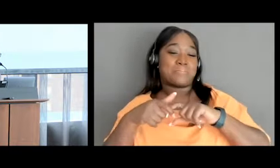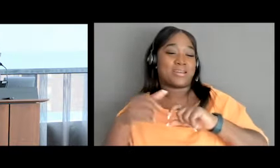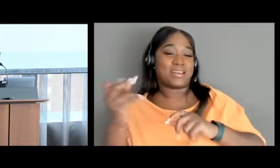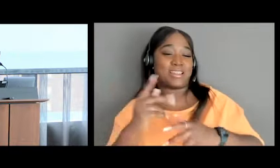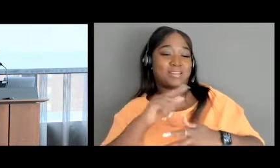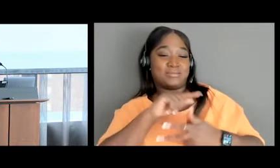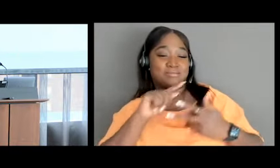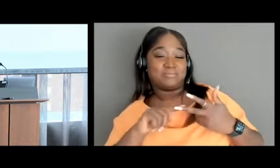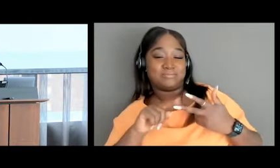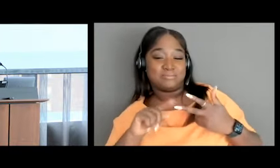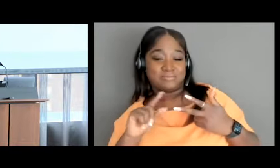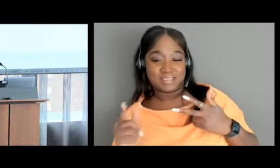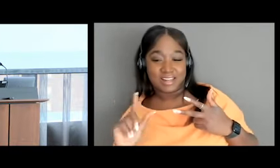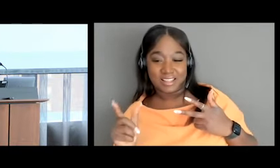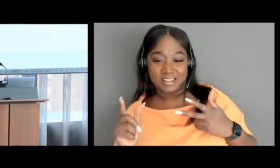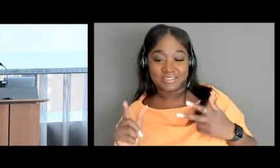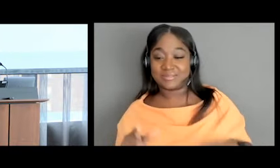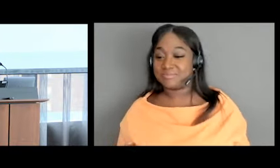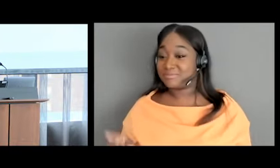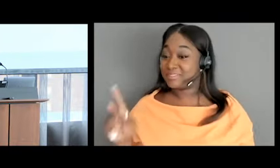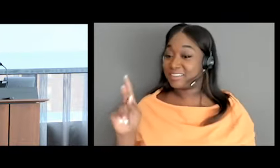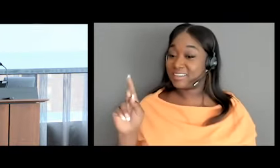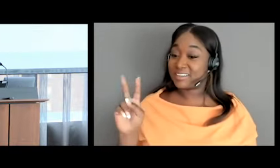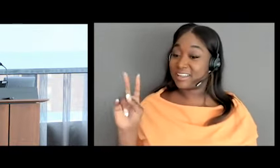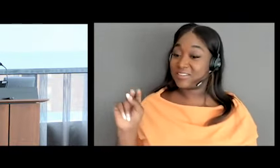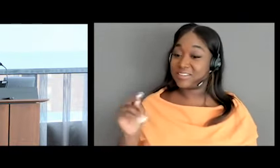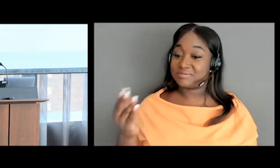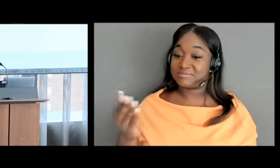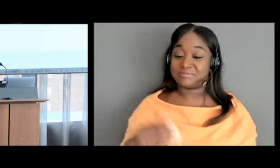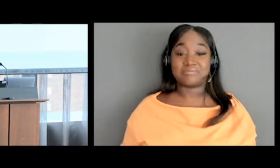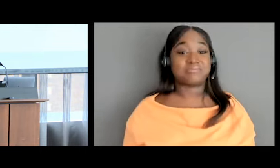That's my hope. Oh, Kevin, yeah. Thank you for